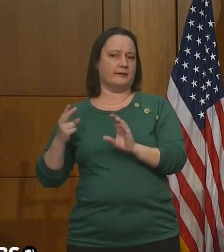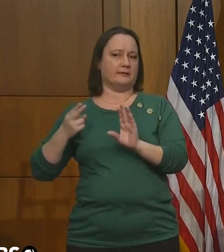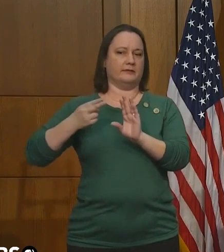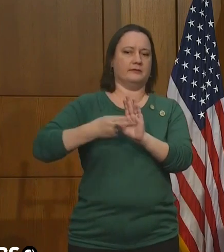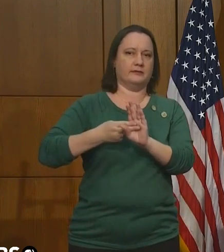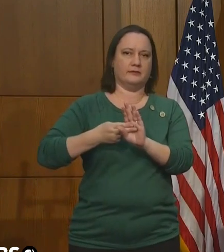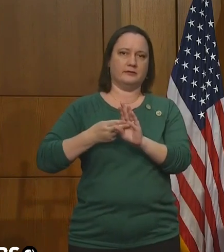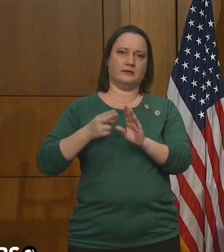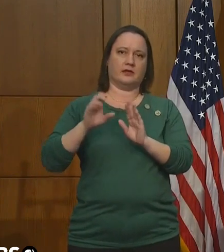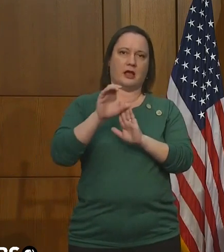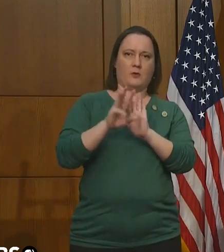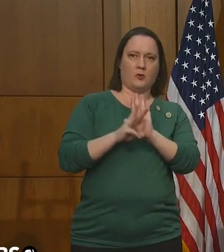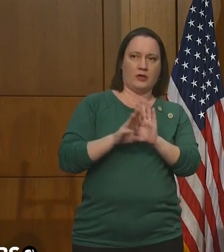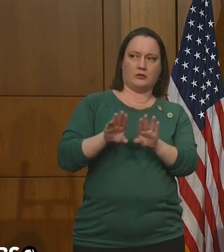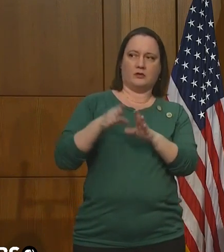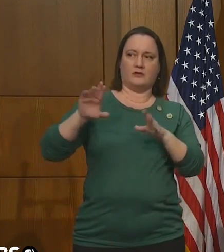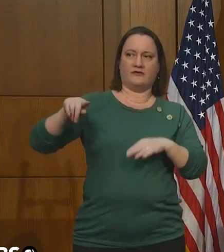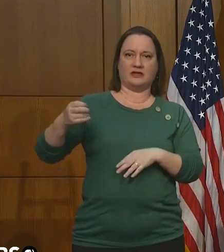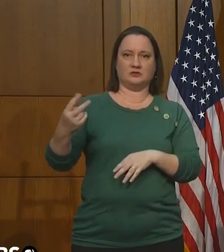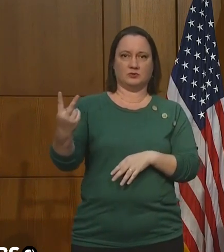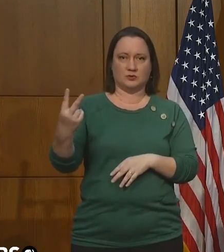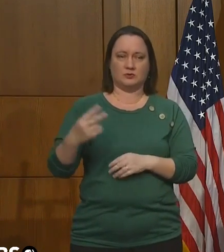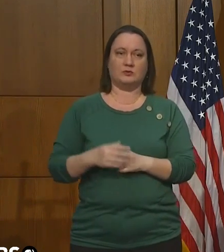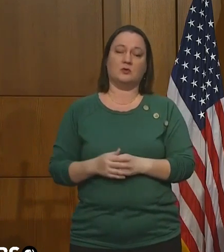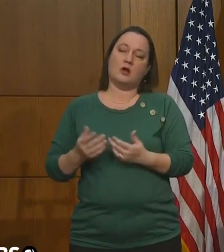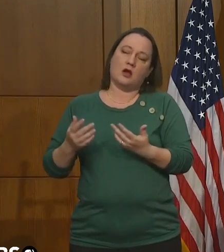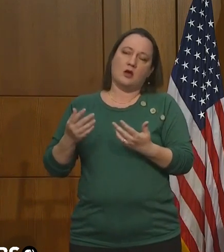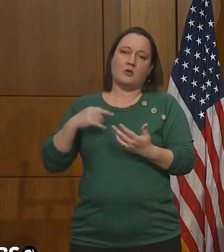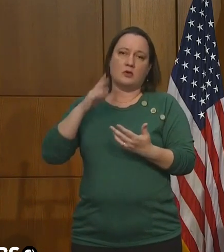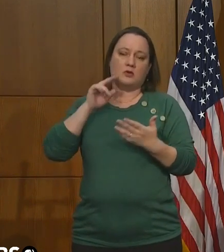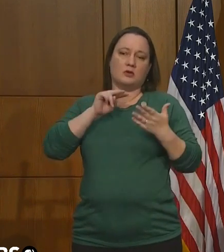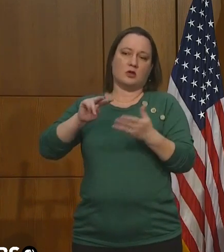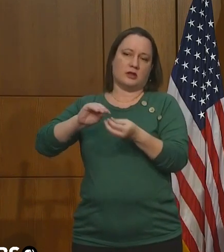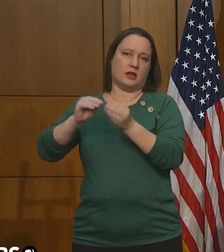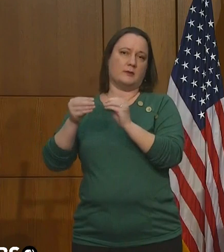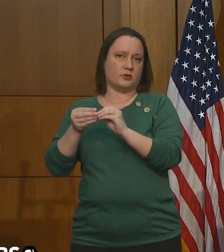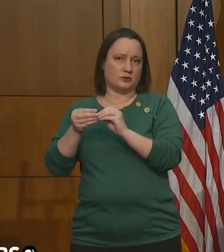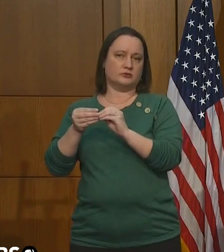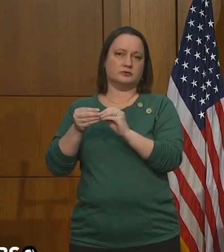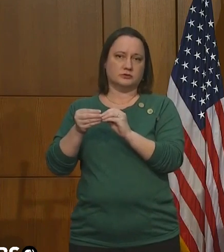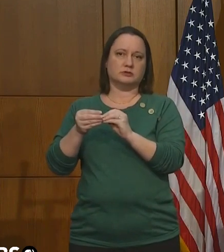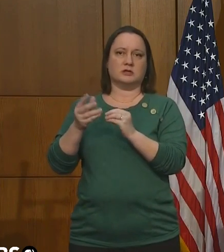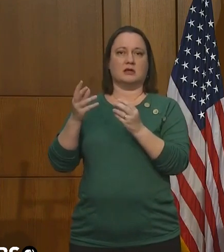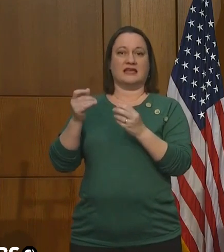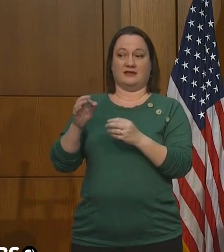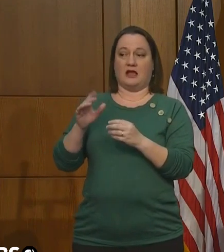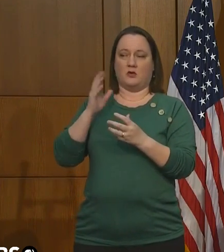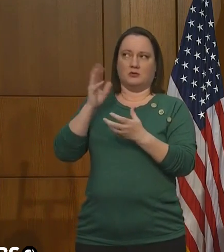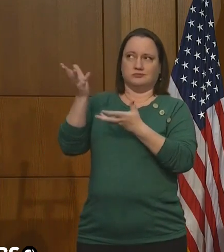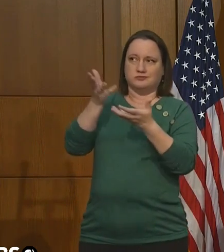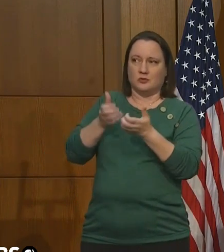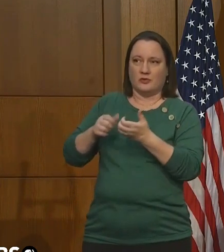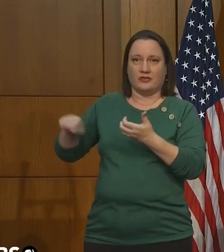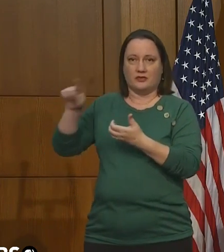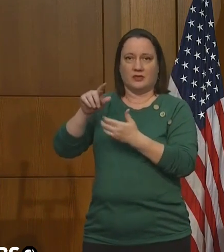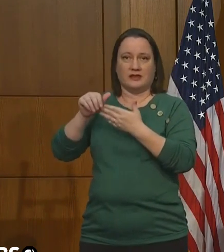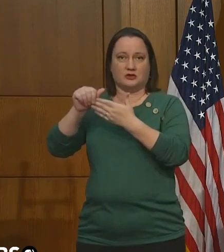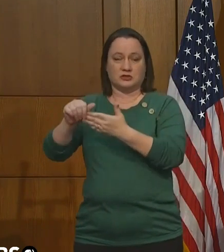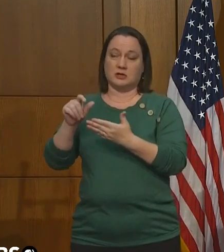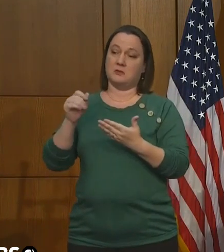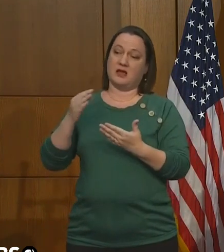the numbers, but if they're comfortable, I would really like to see everybody in Virginia, you know, moving together at the same time. So.